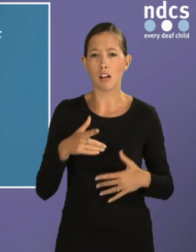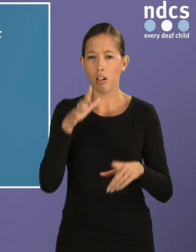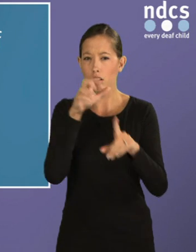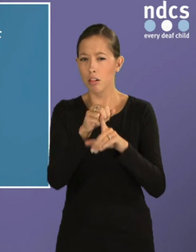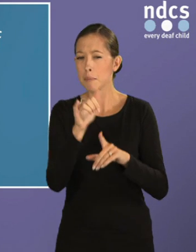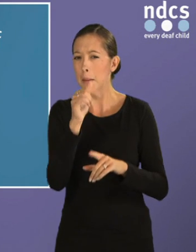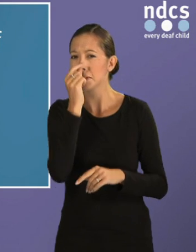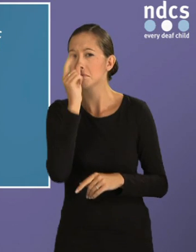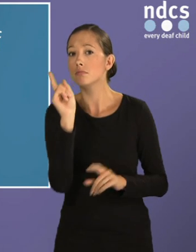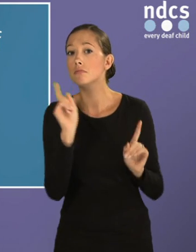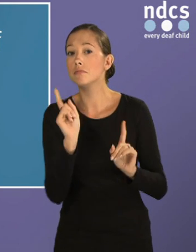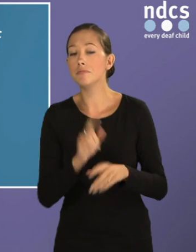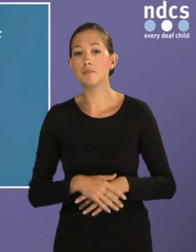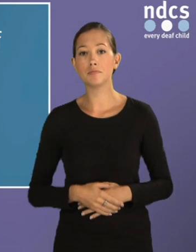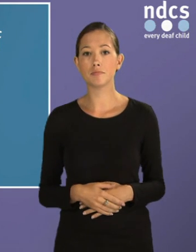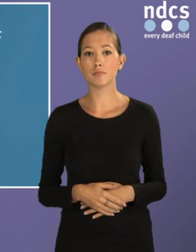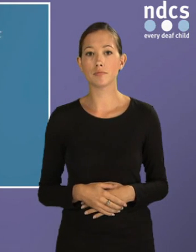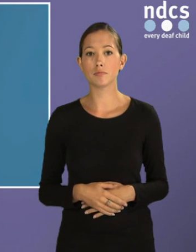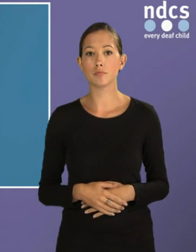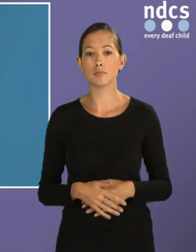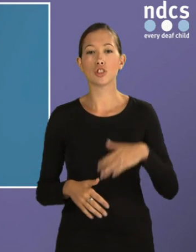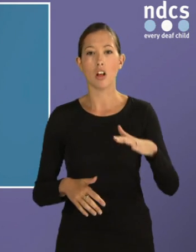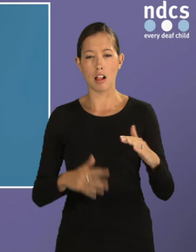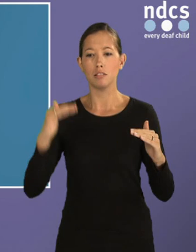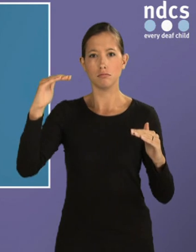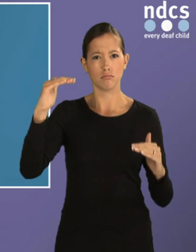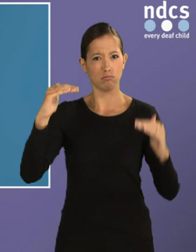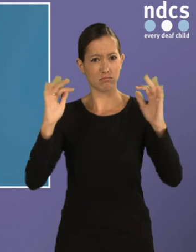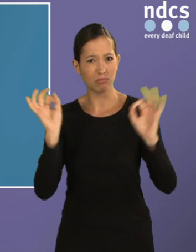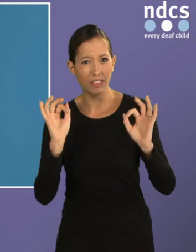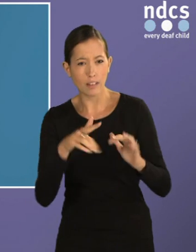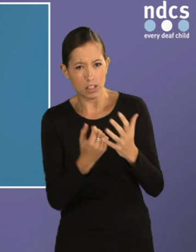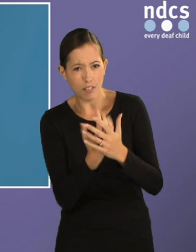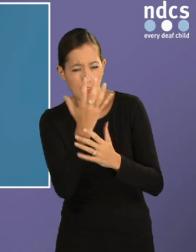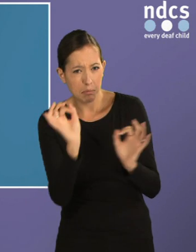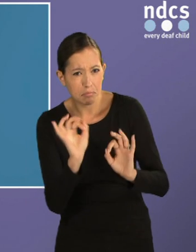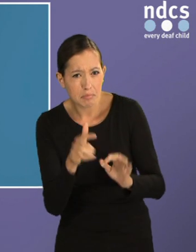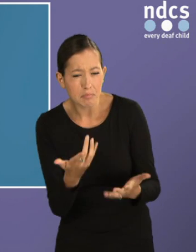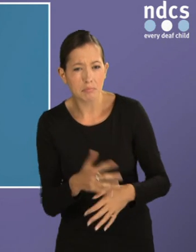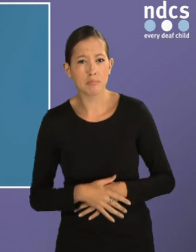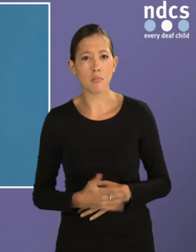Some of the physical signs that you might notice are failure of the child to grow or develop,